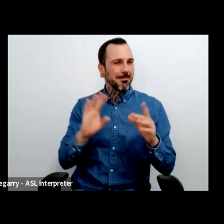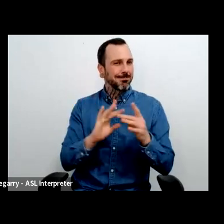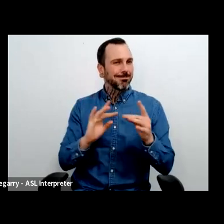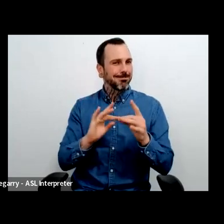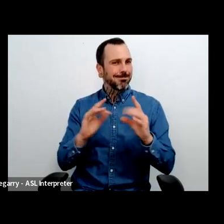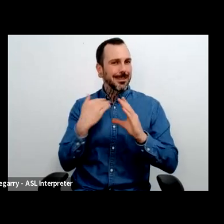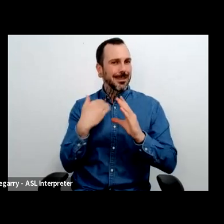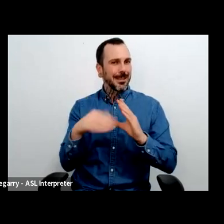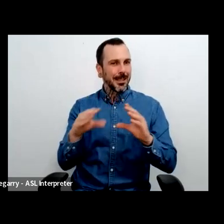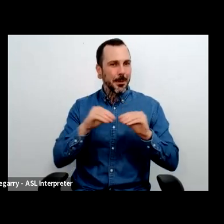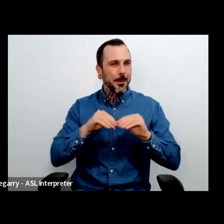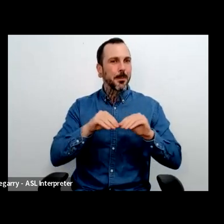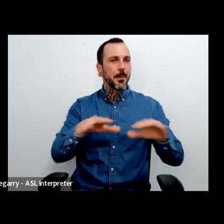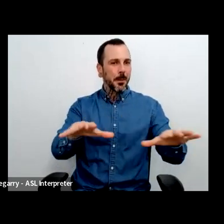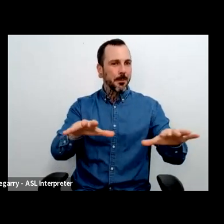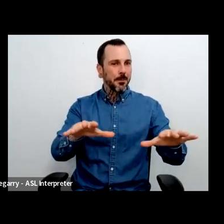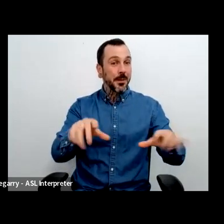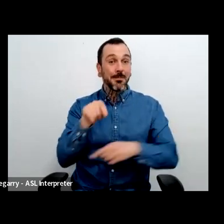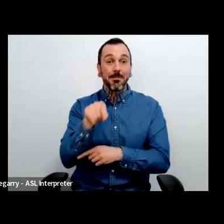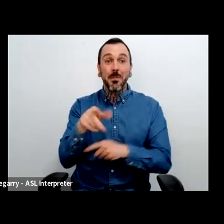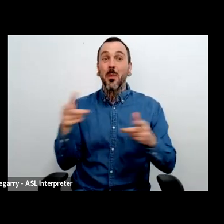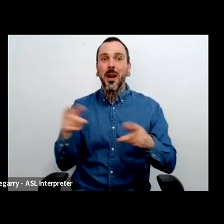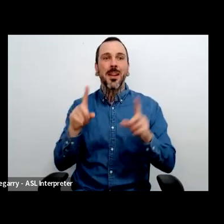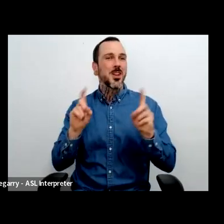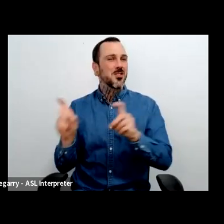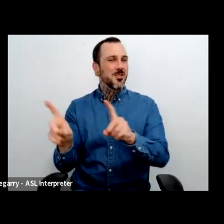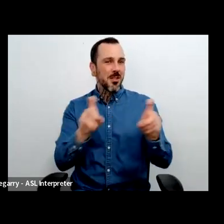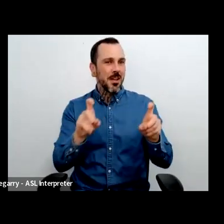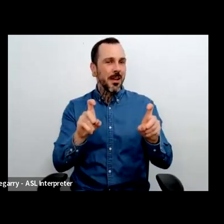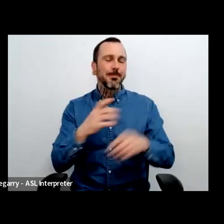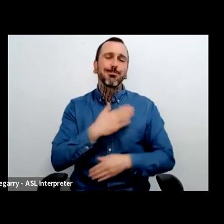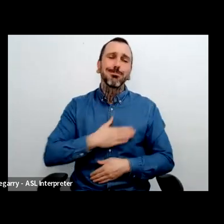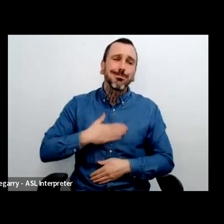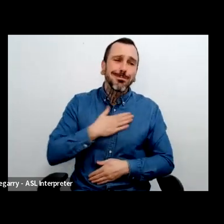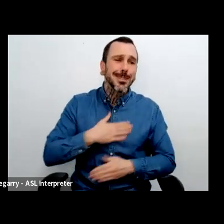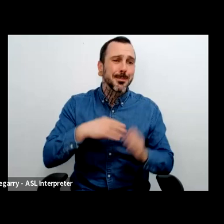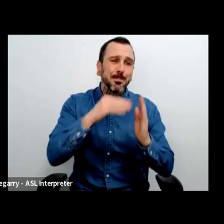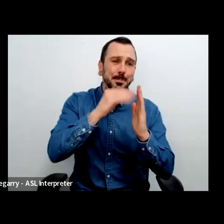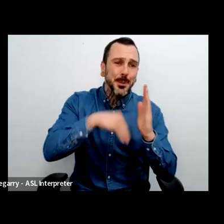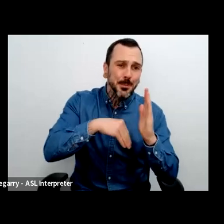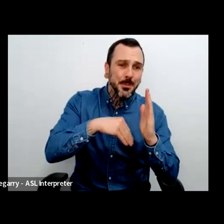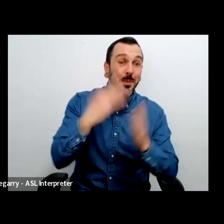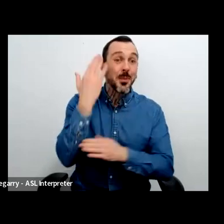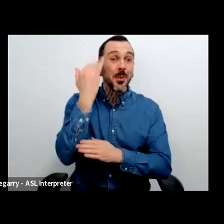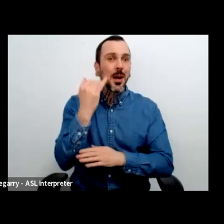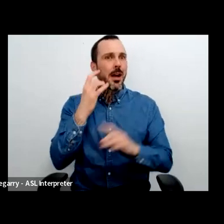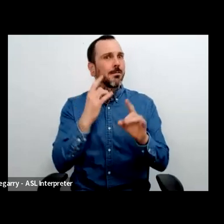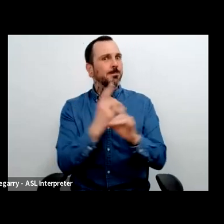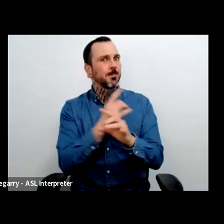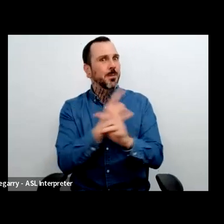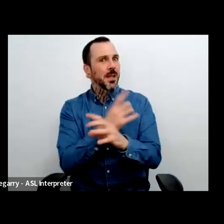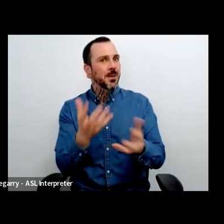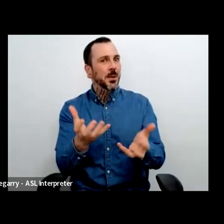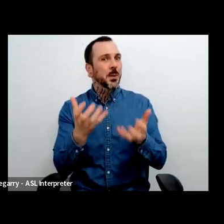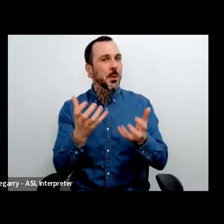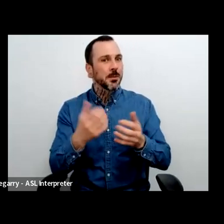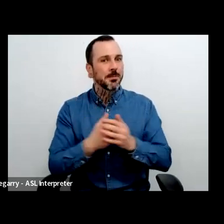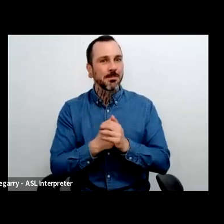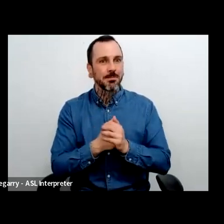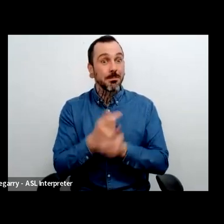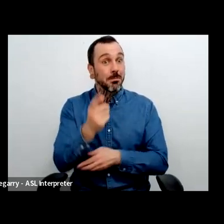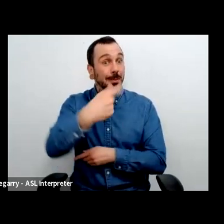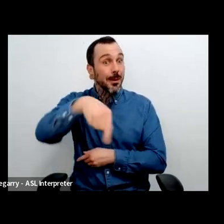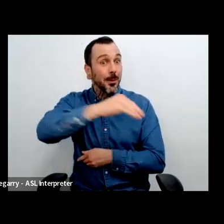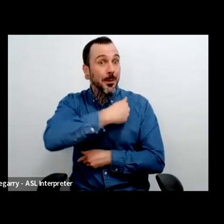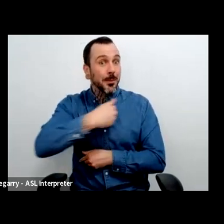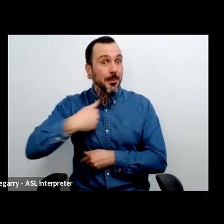out the survey. We want feedback on these workshops and your guidance as members as we move forward and plan